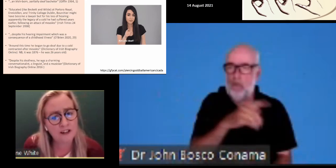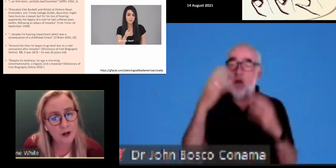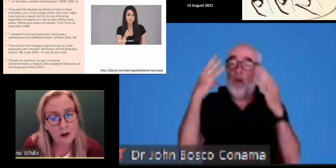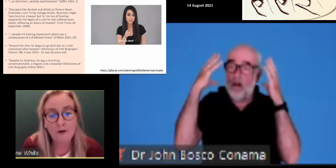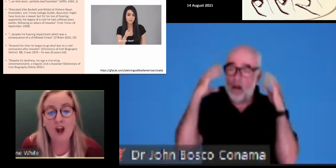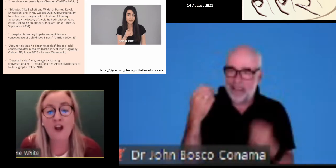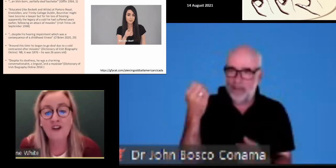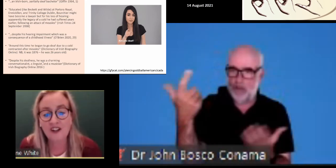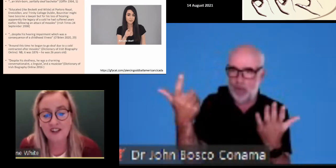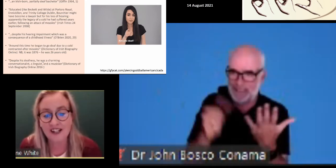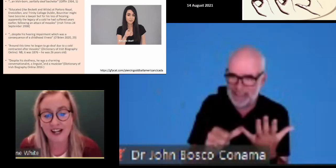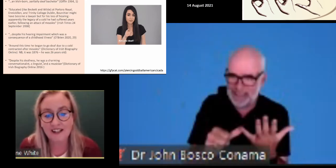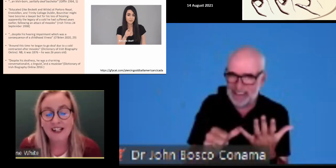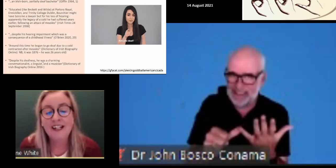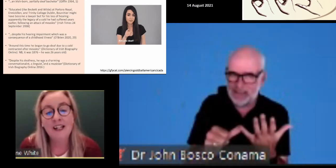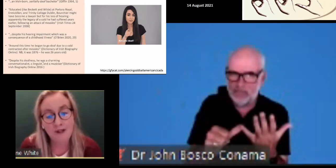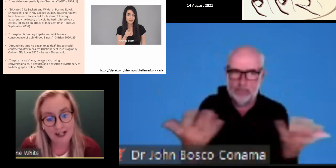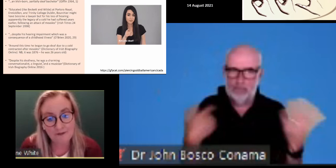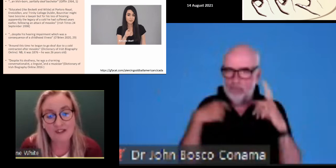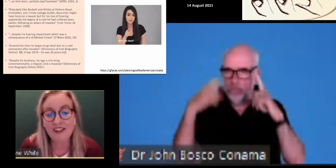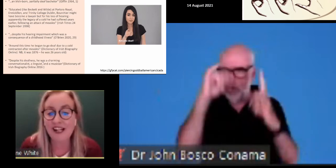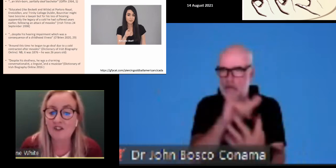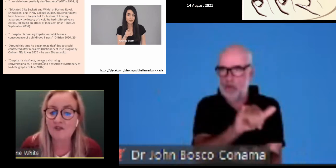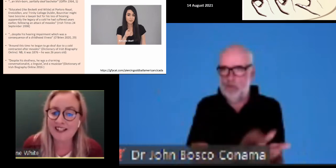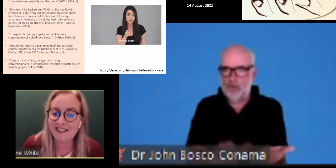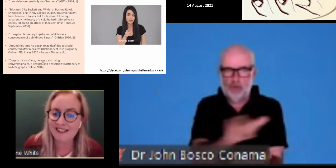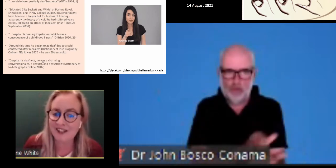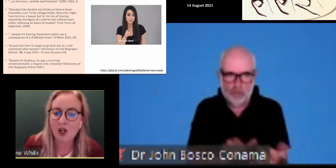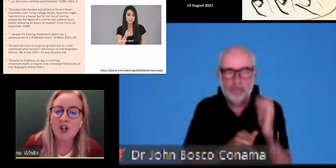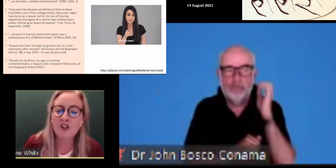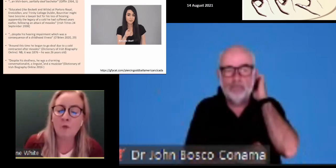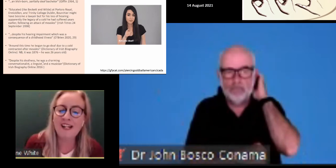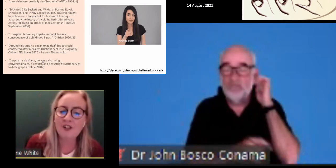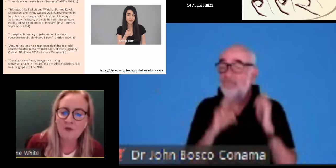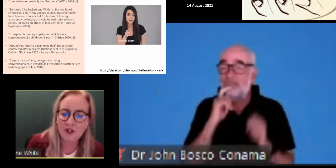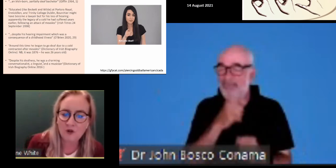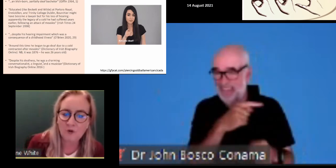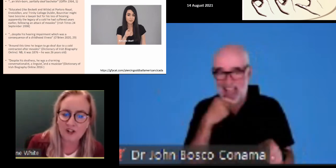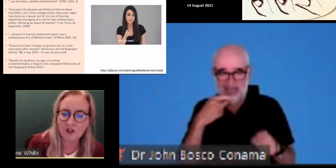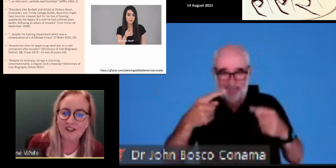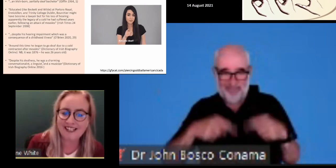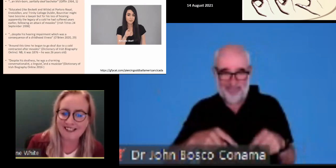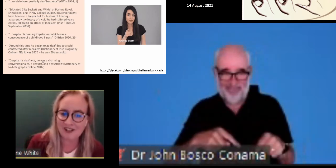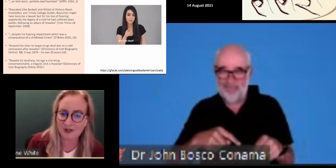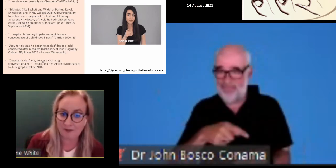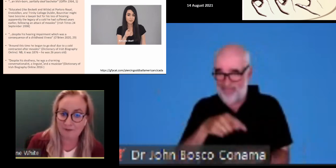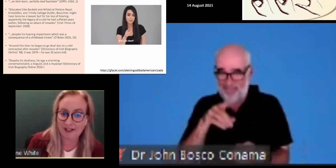older, but others have said he became deaf at the age of 26. So we don't know which story it is to be